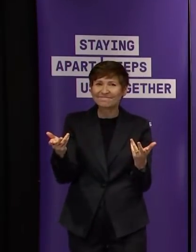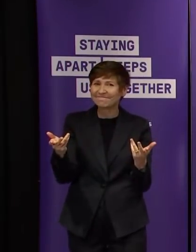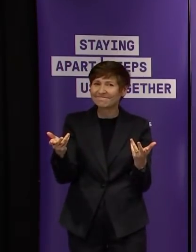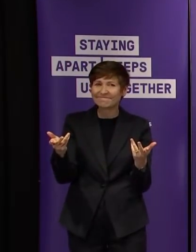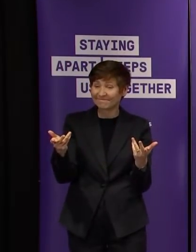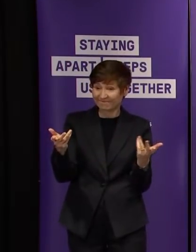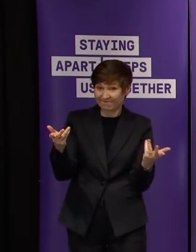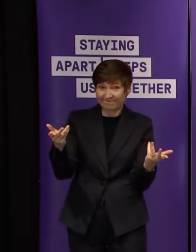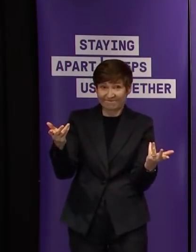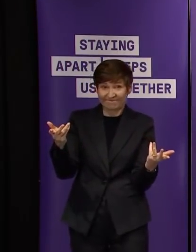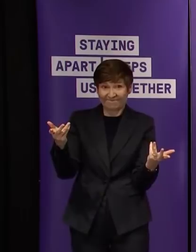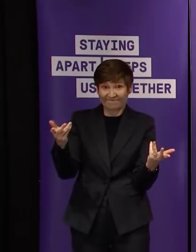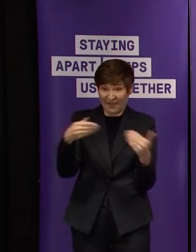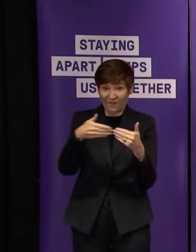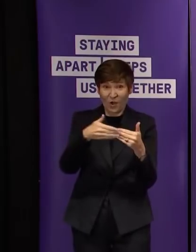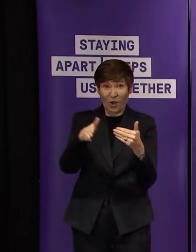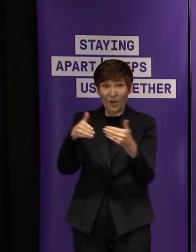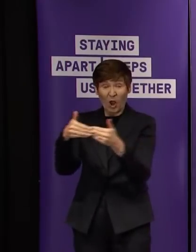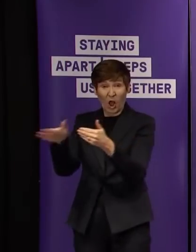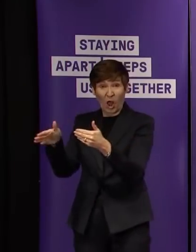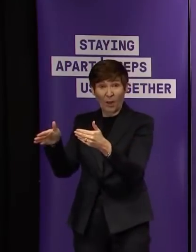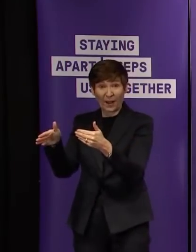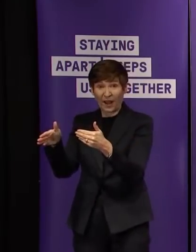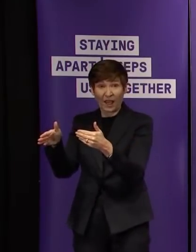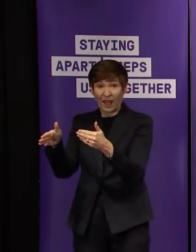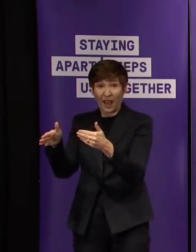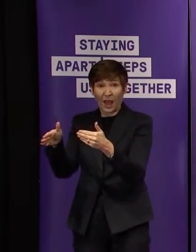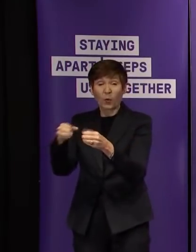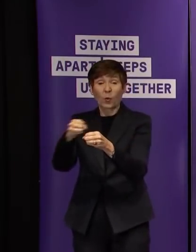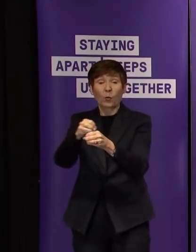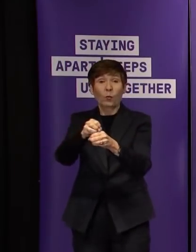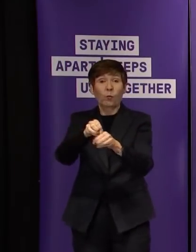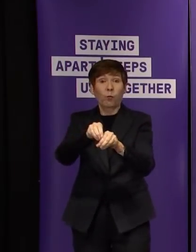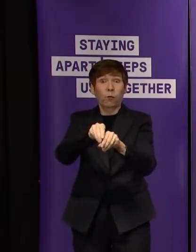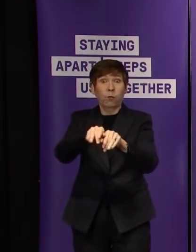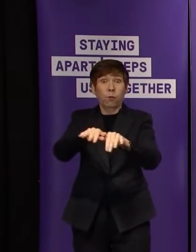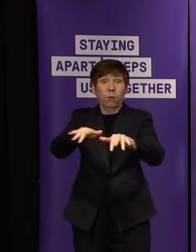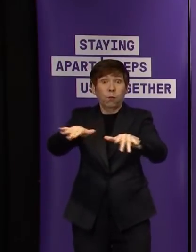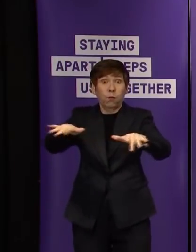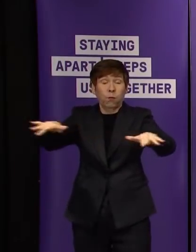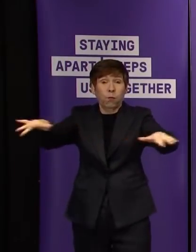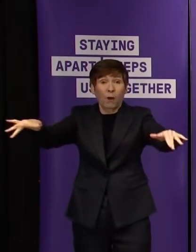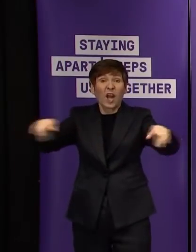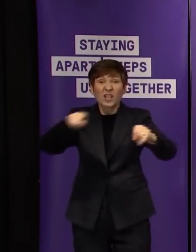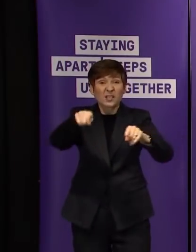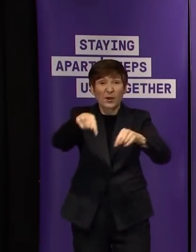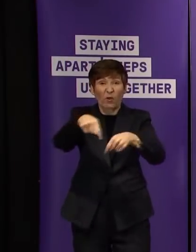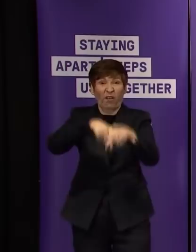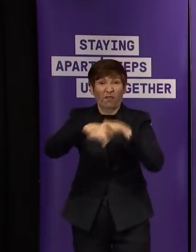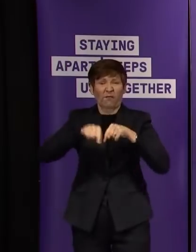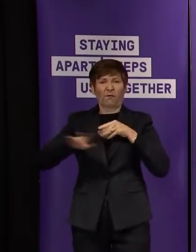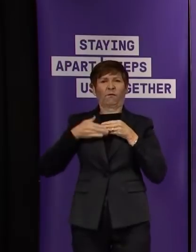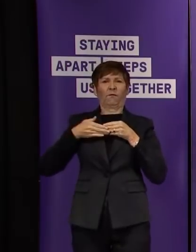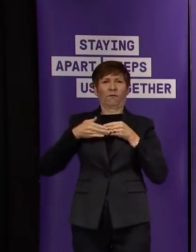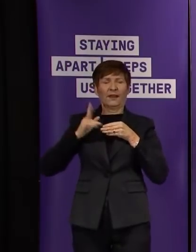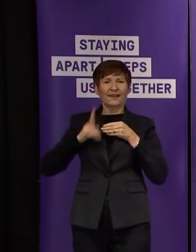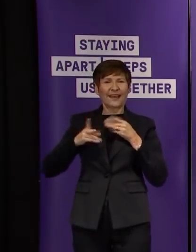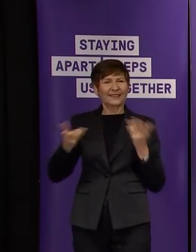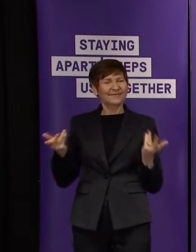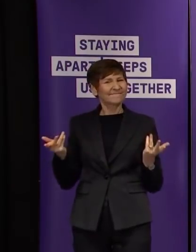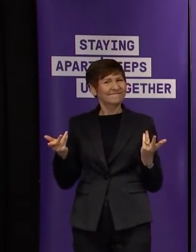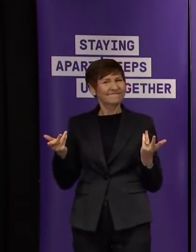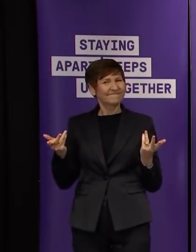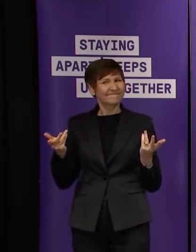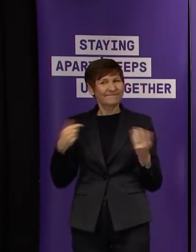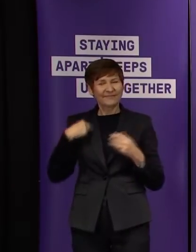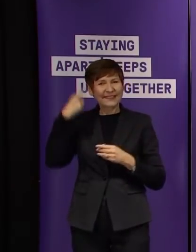simply be in the midst of a third wave, we'll lose control again, and we'll be locked down again. So I want to open up, but I want it to stay open.